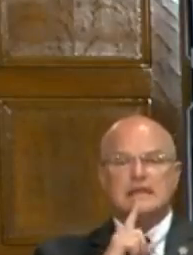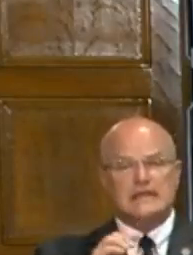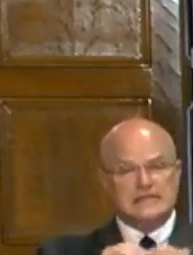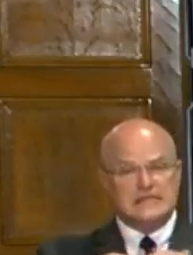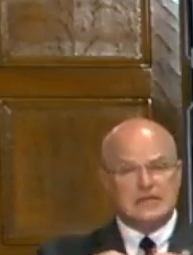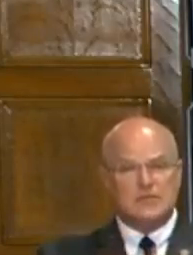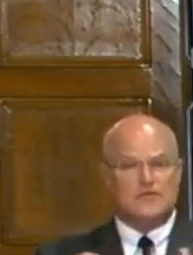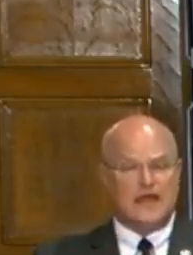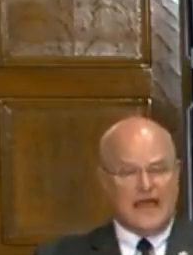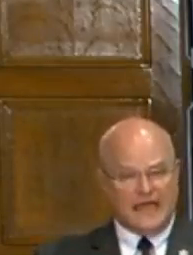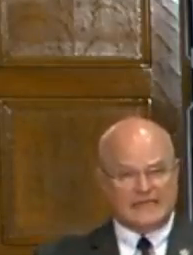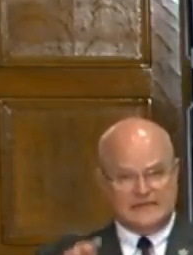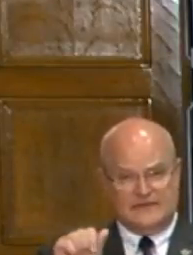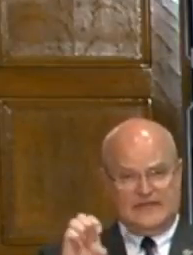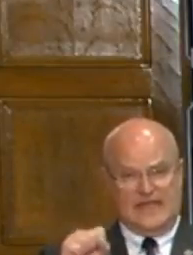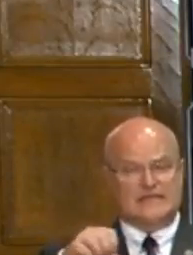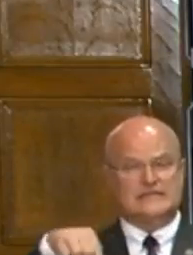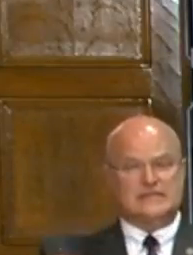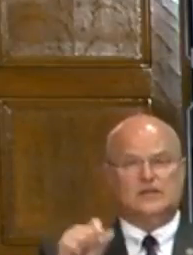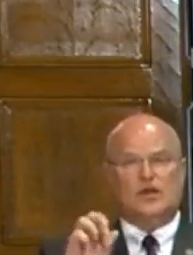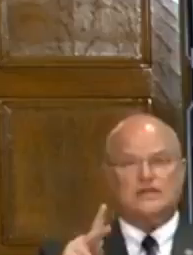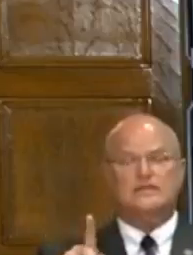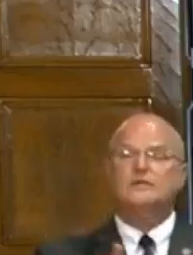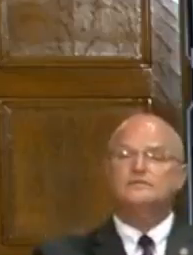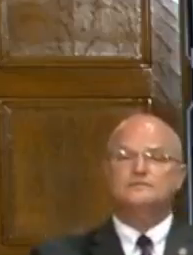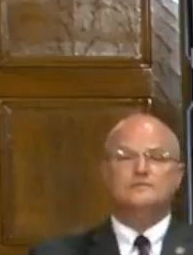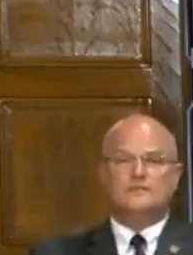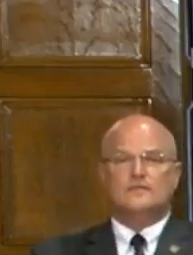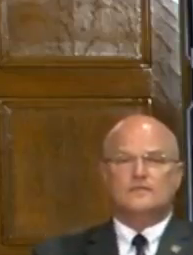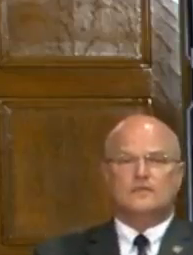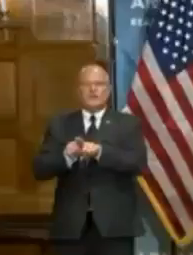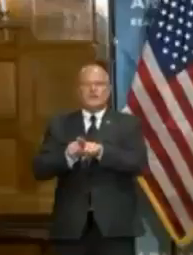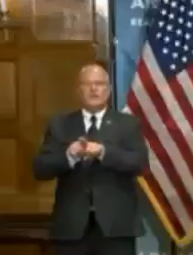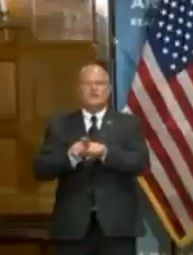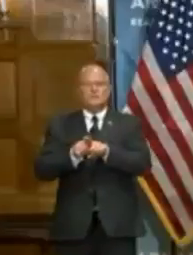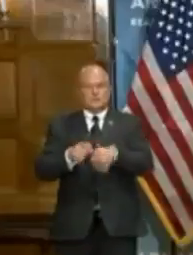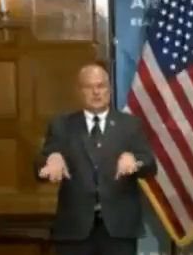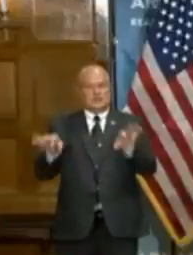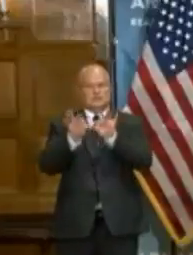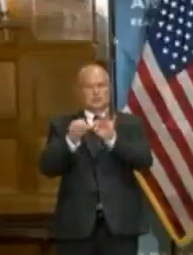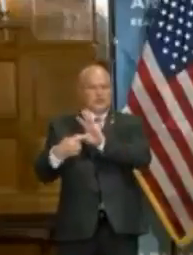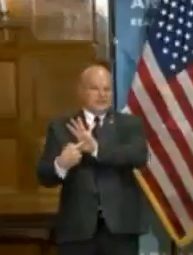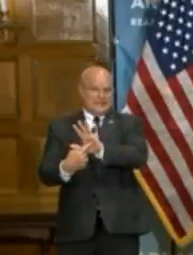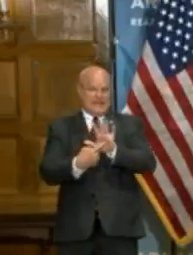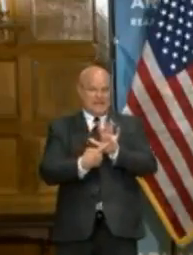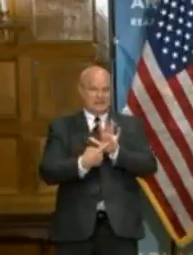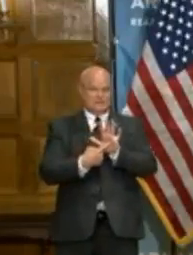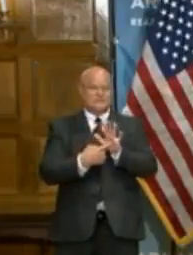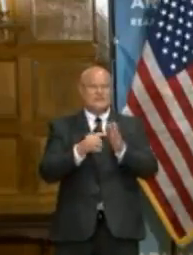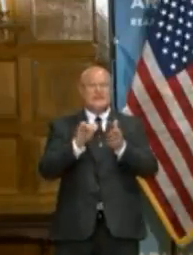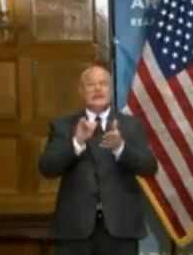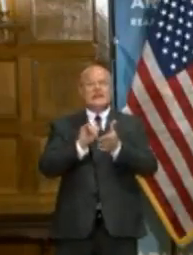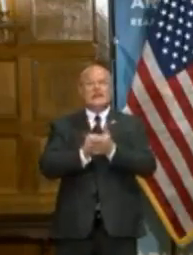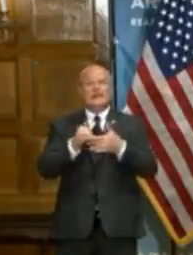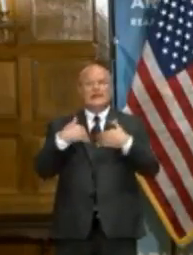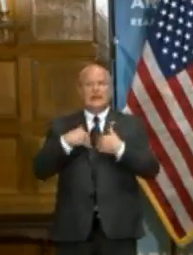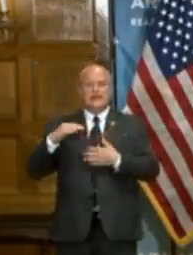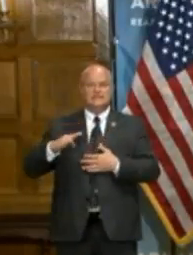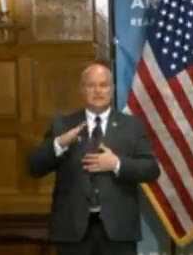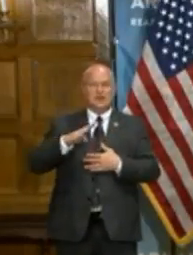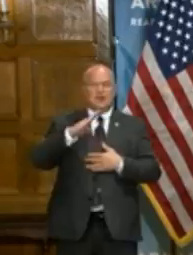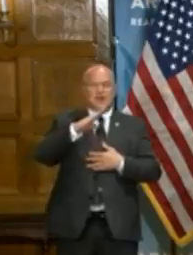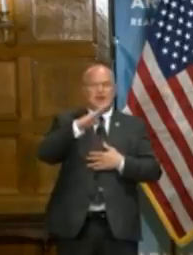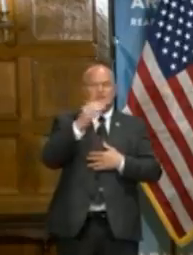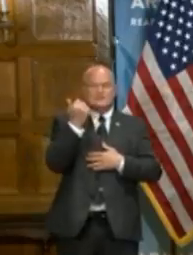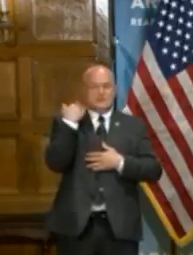the number of active cases in Arkansas, which is also an important indicator, and that has gone up for the